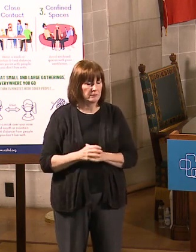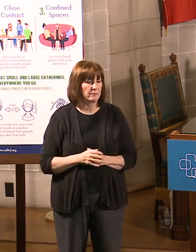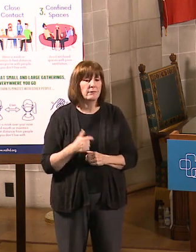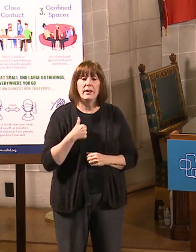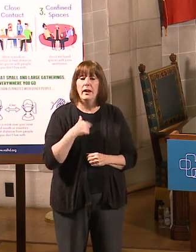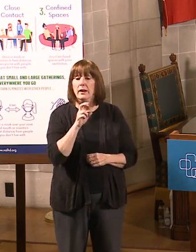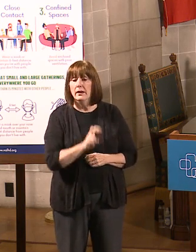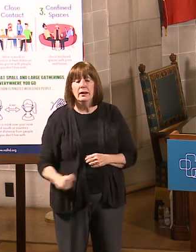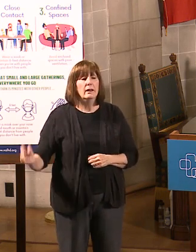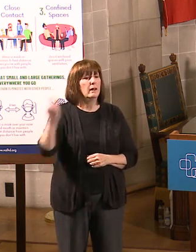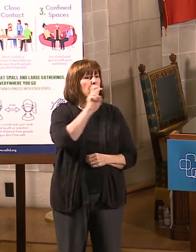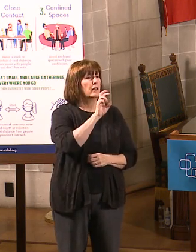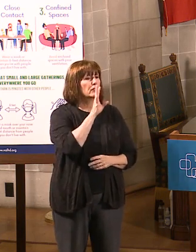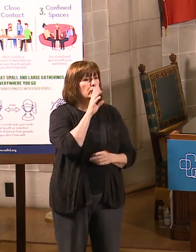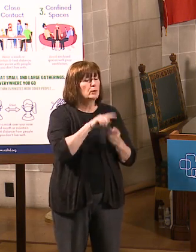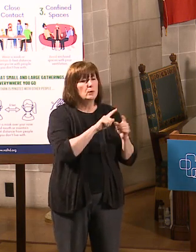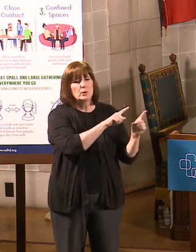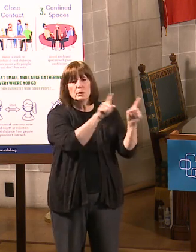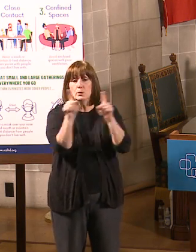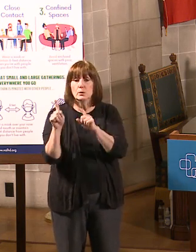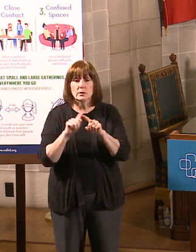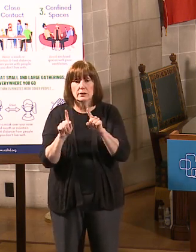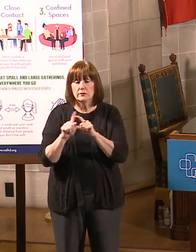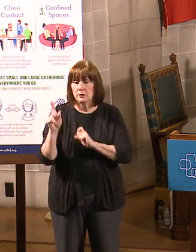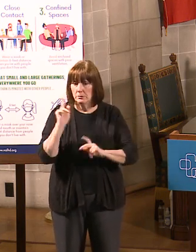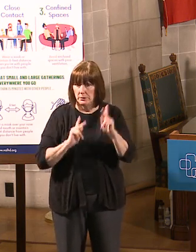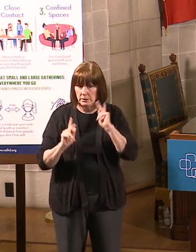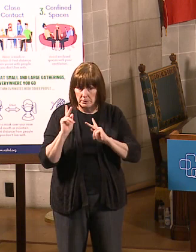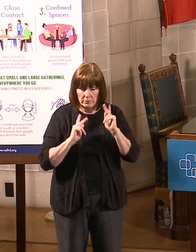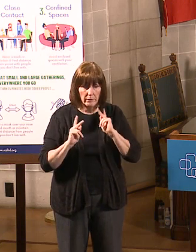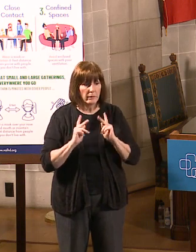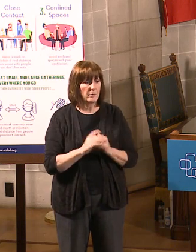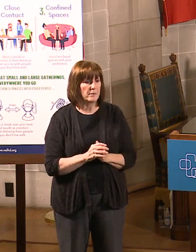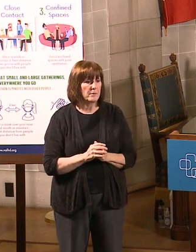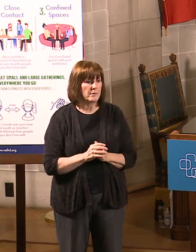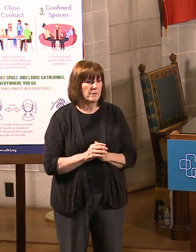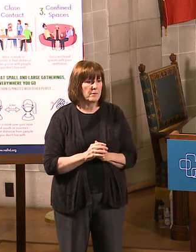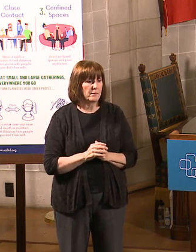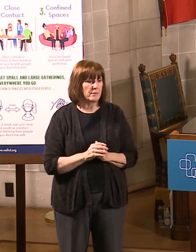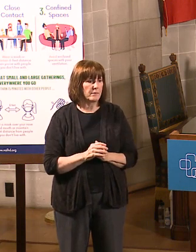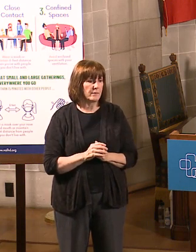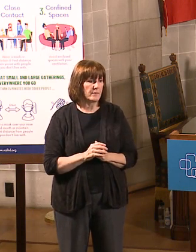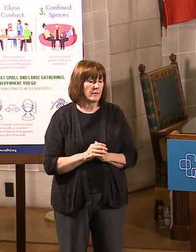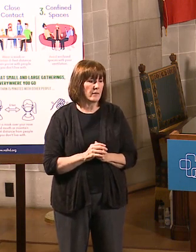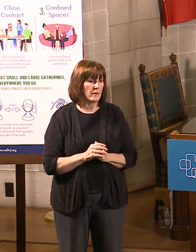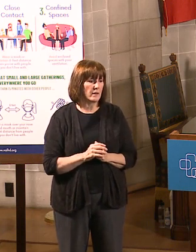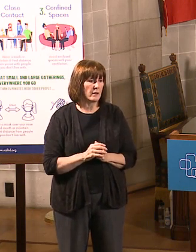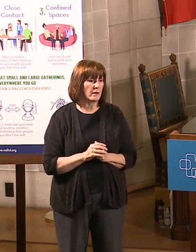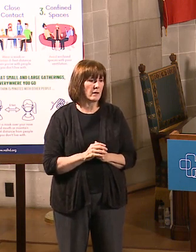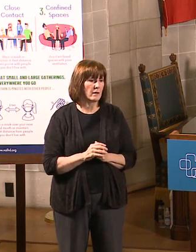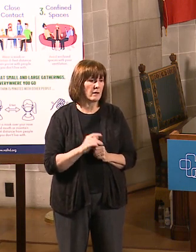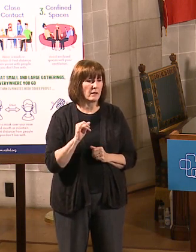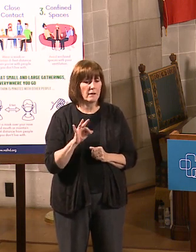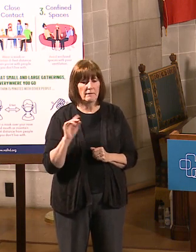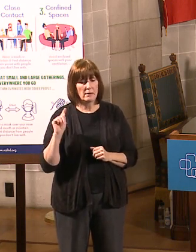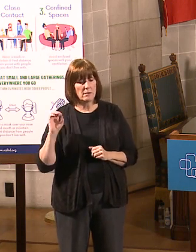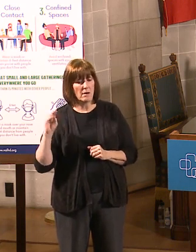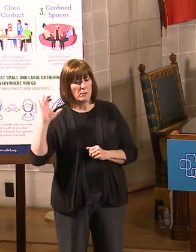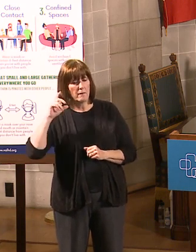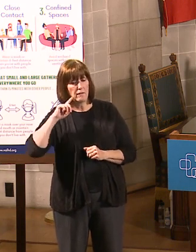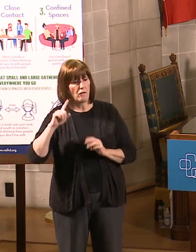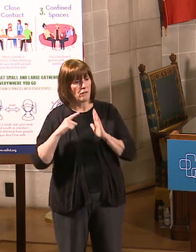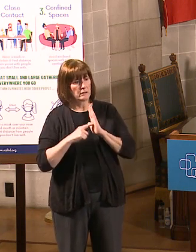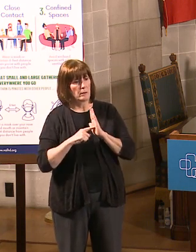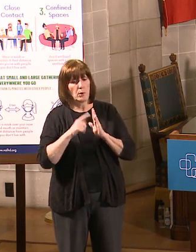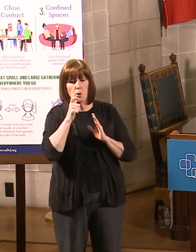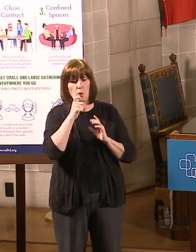state, talk to people all across the state with regard to it. And if Tom is looking for examples of people who